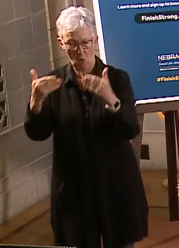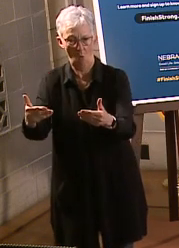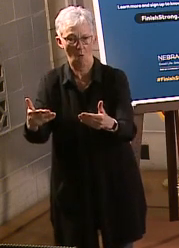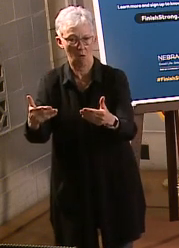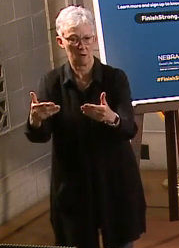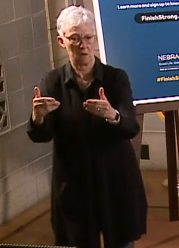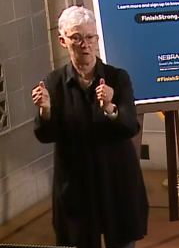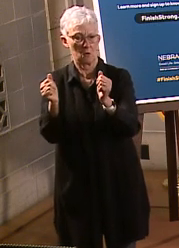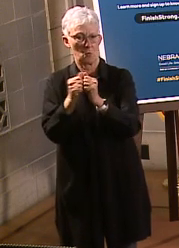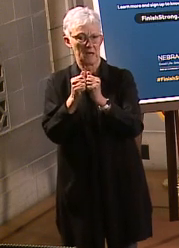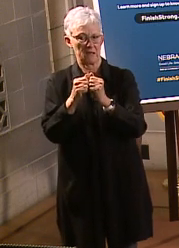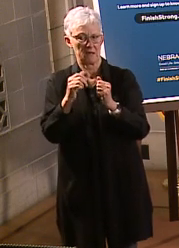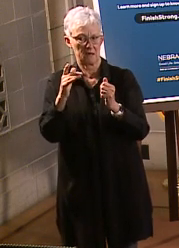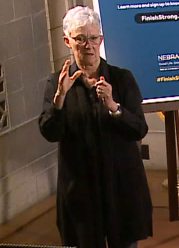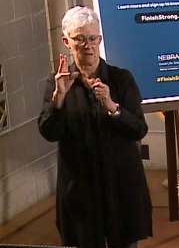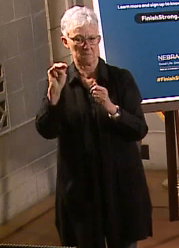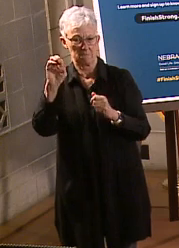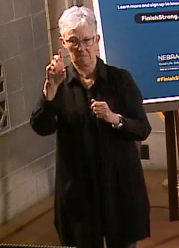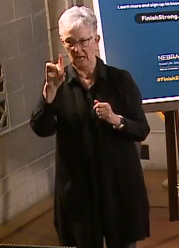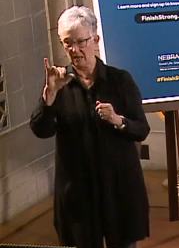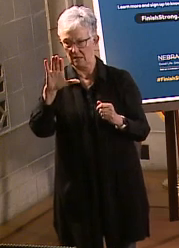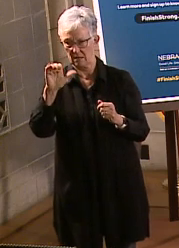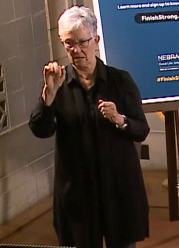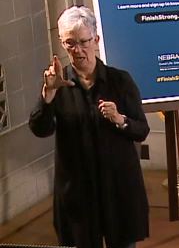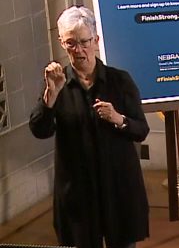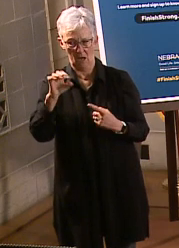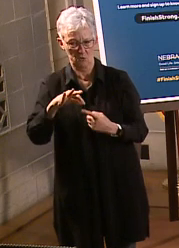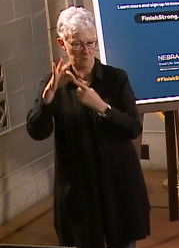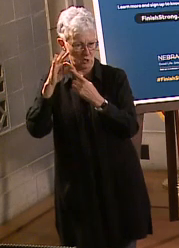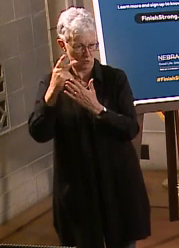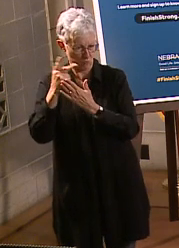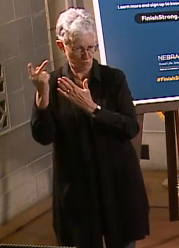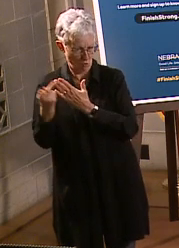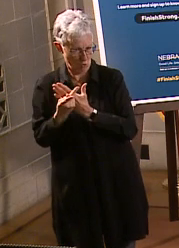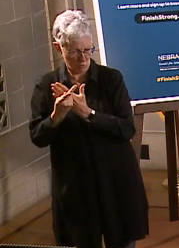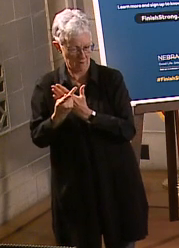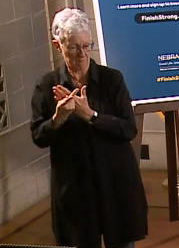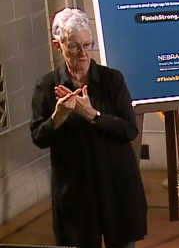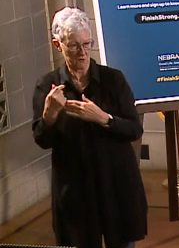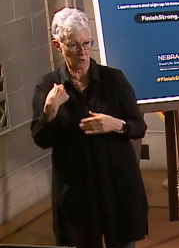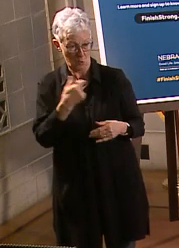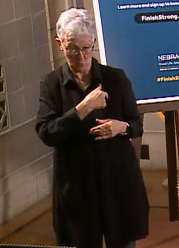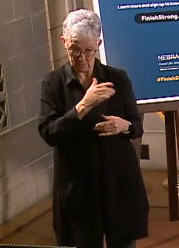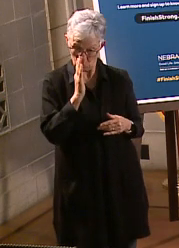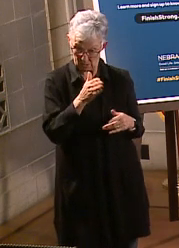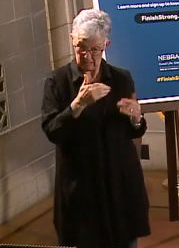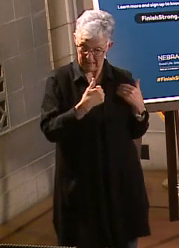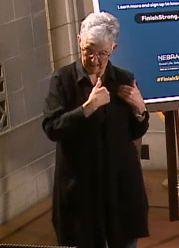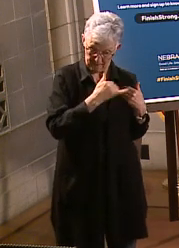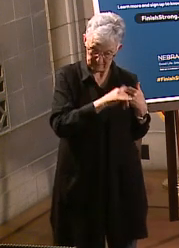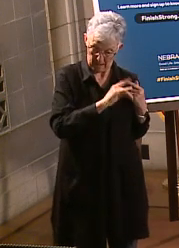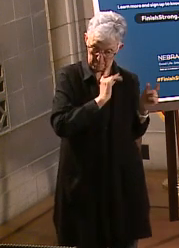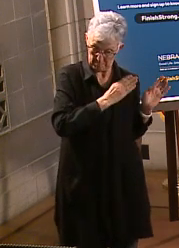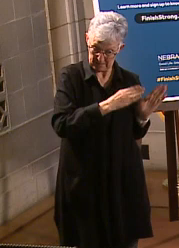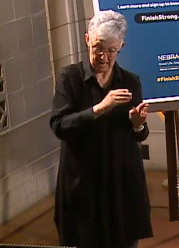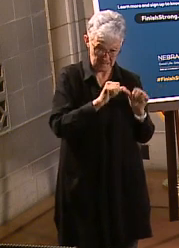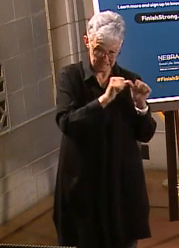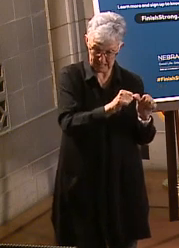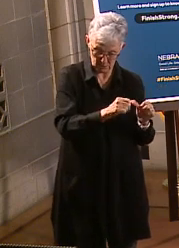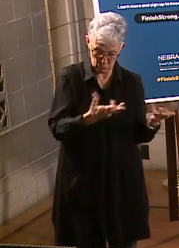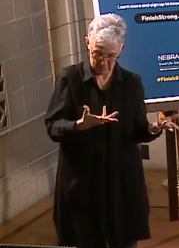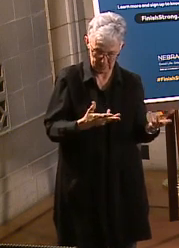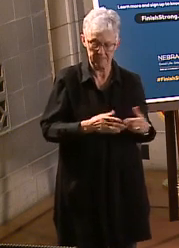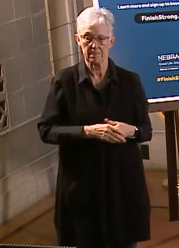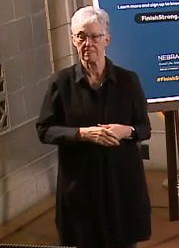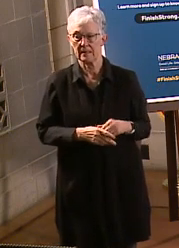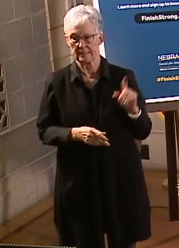Health? And is there still an effort to provide expanded benefits or would everything be basic coverage? So this is basically